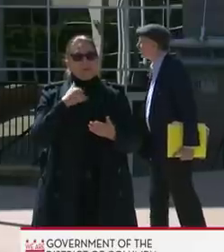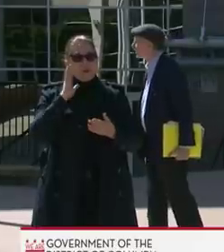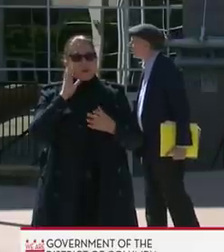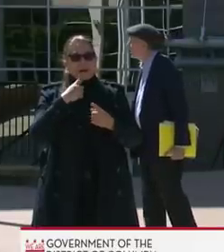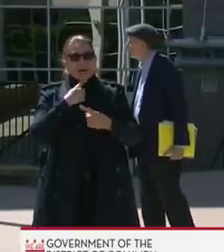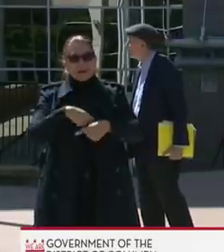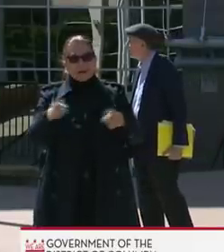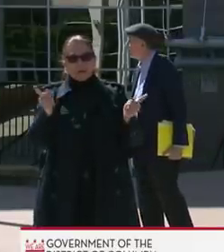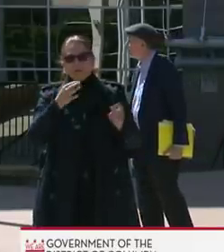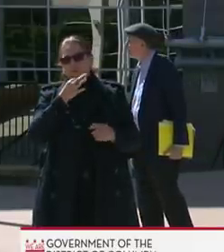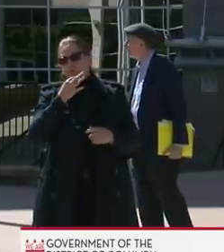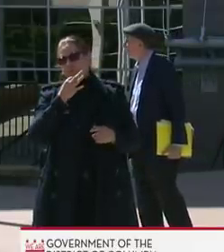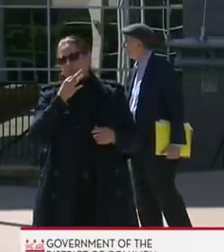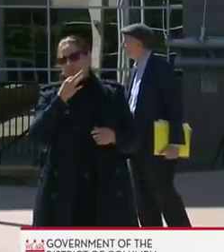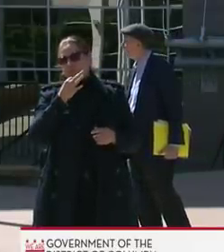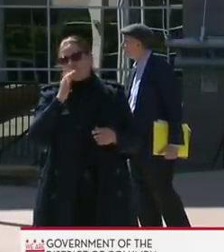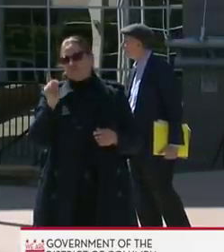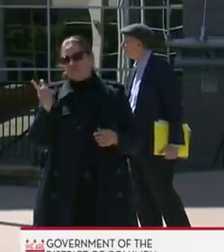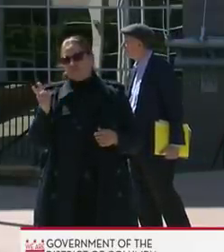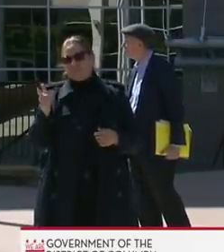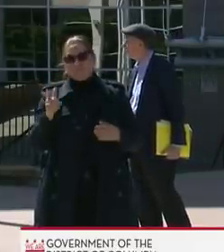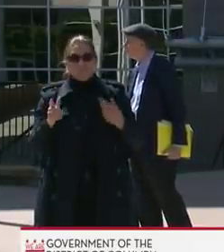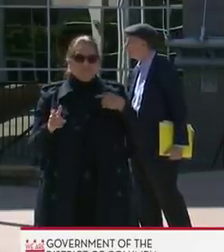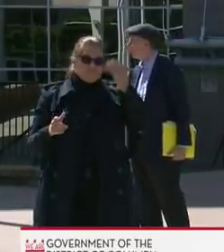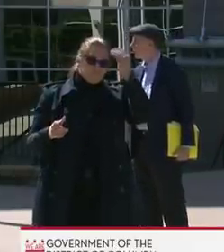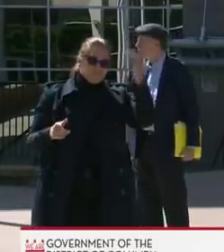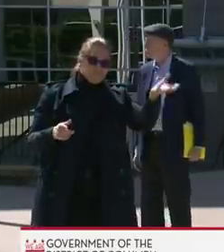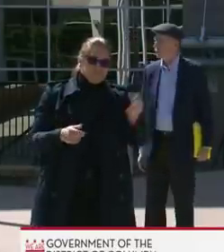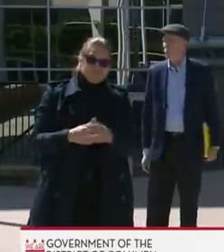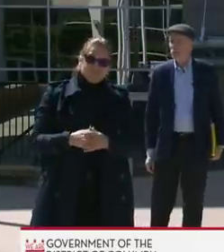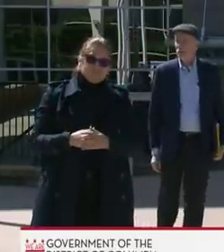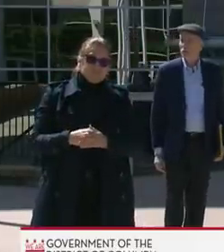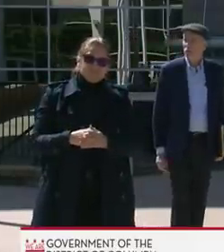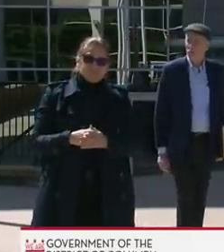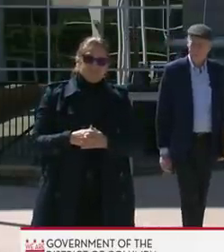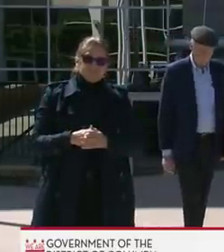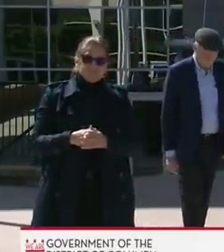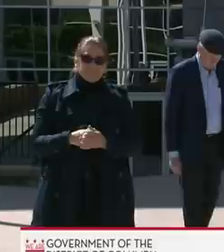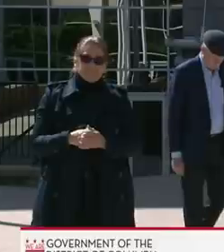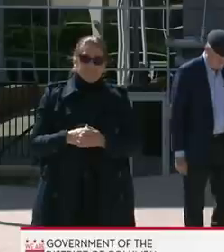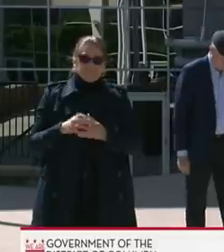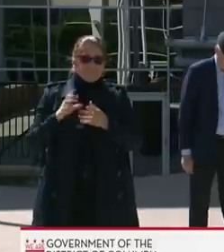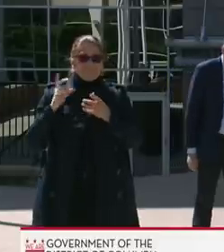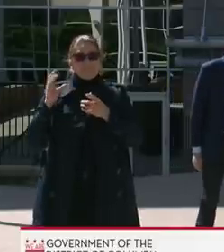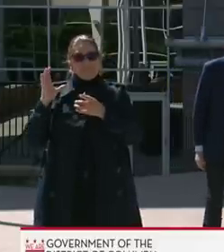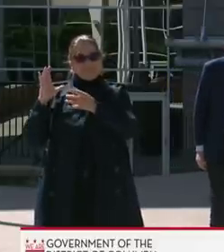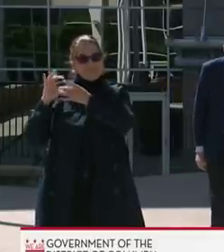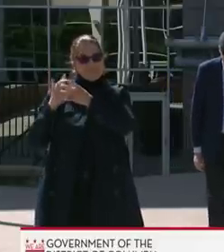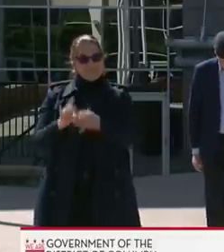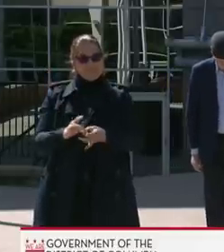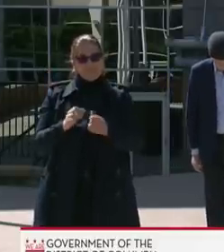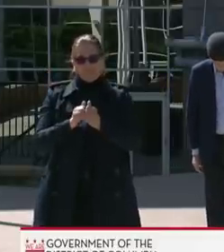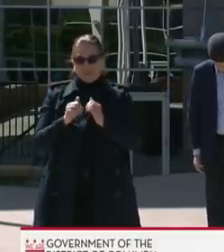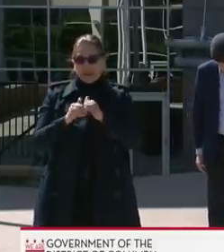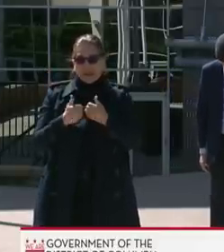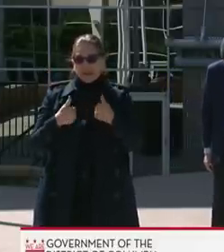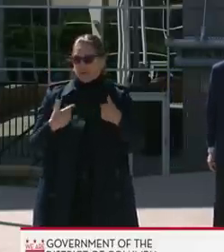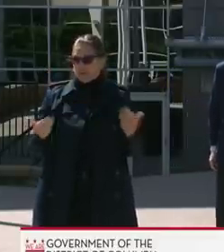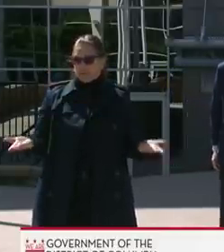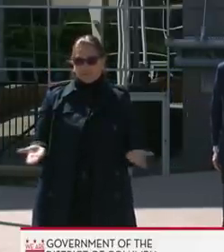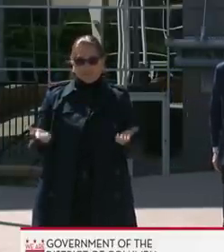has more to do, Mark, with how in the city that we will be able to dial up more activity and